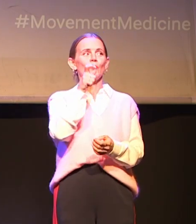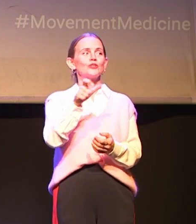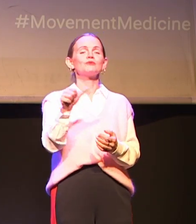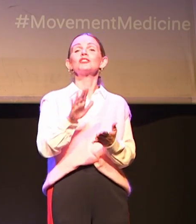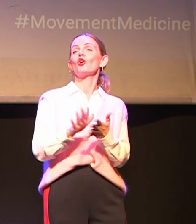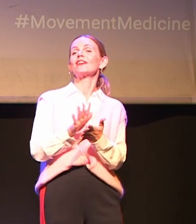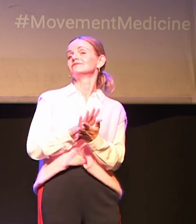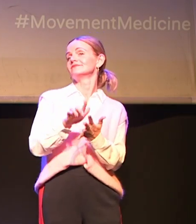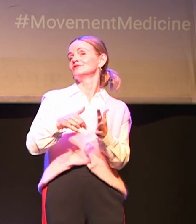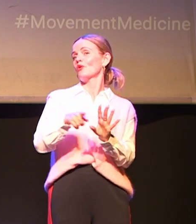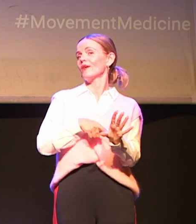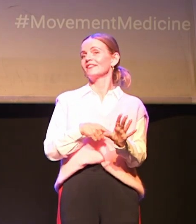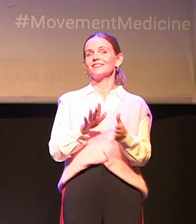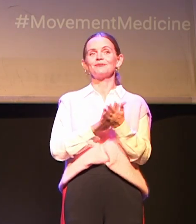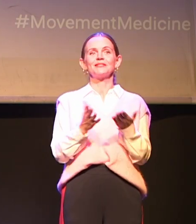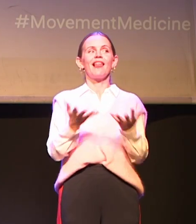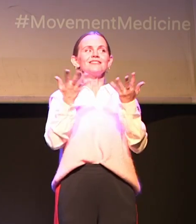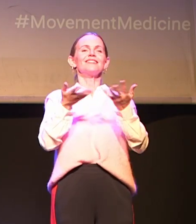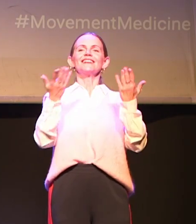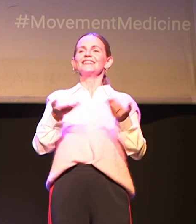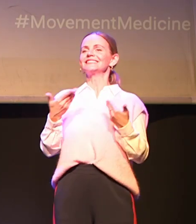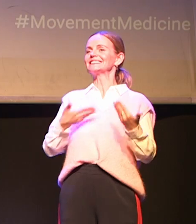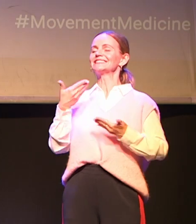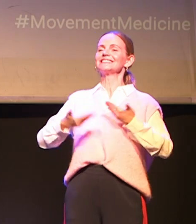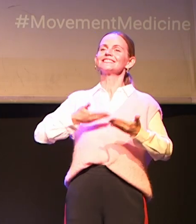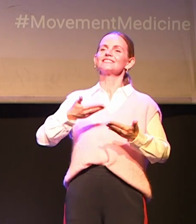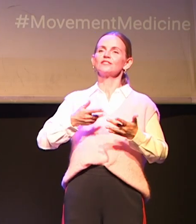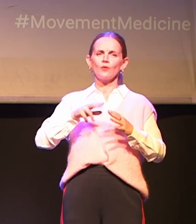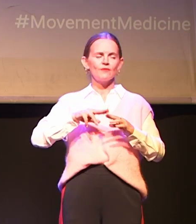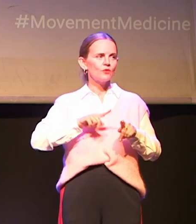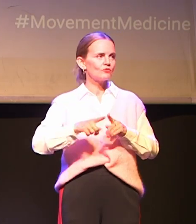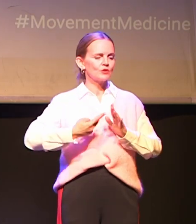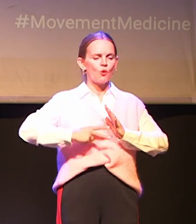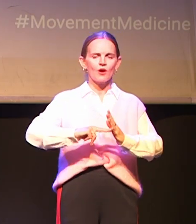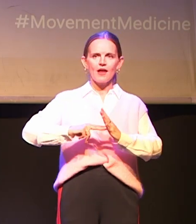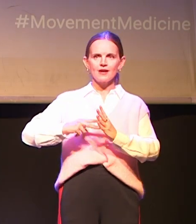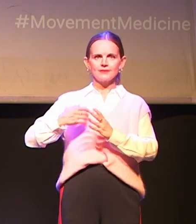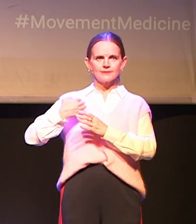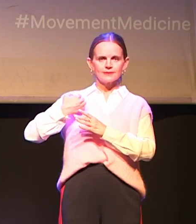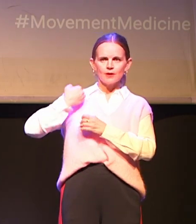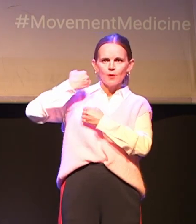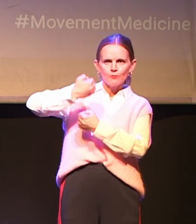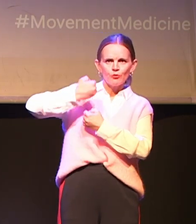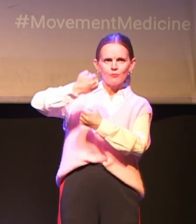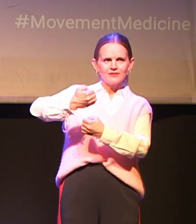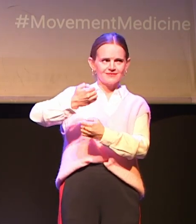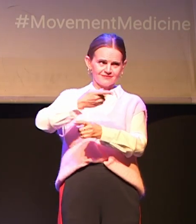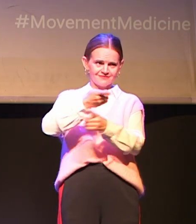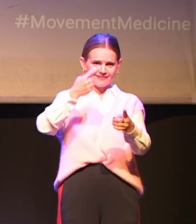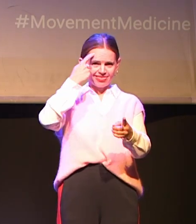And so if you're trying to like organize a movement or collective, like think about your name really